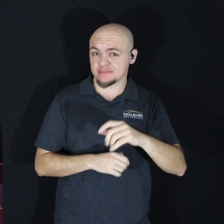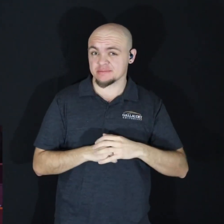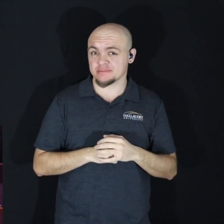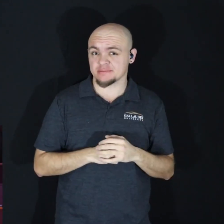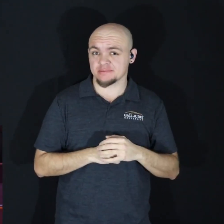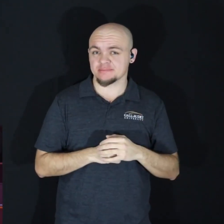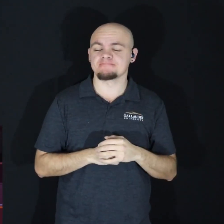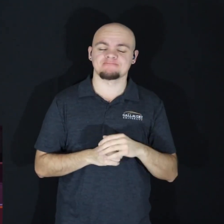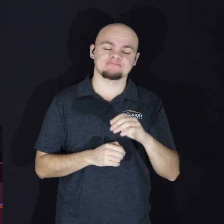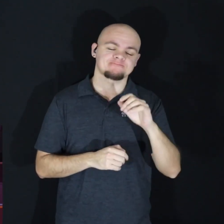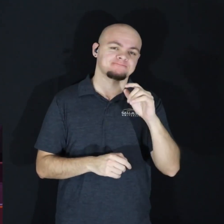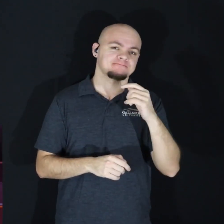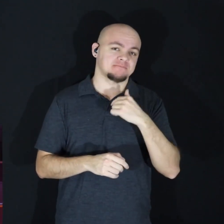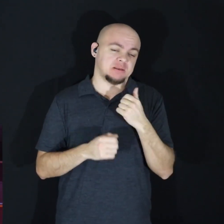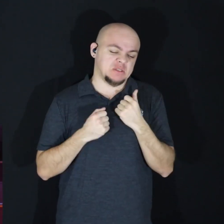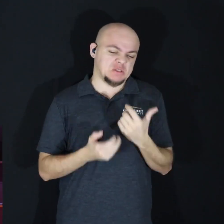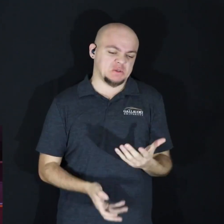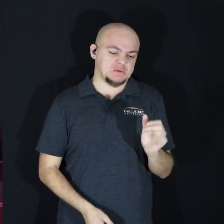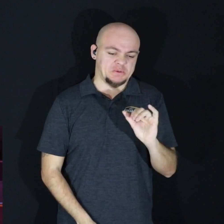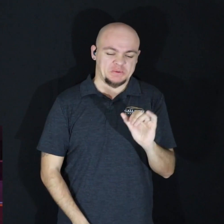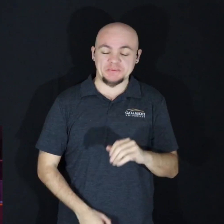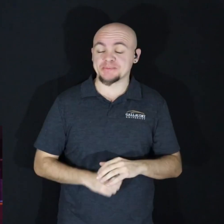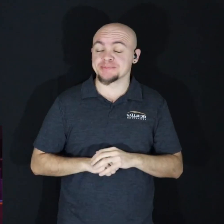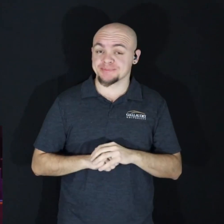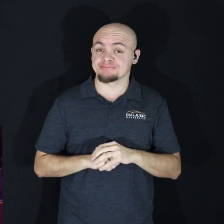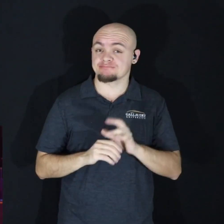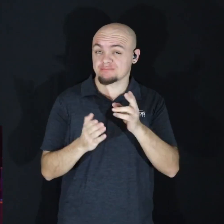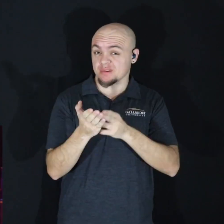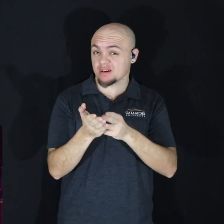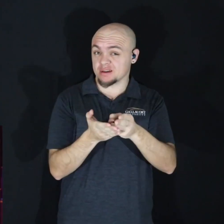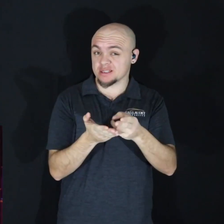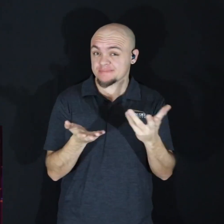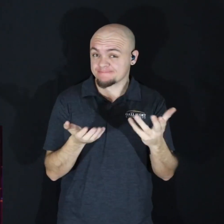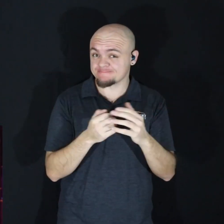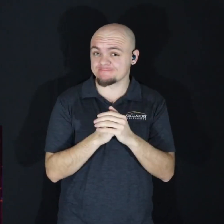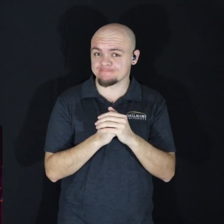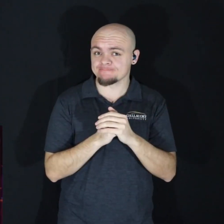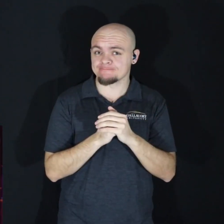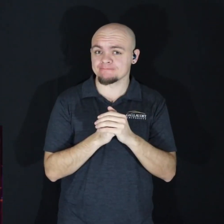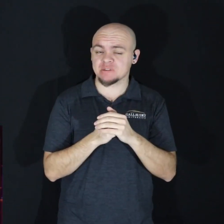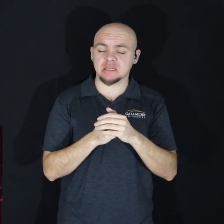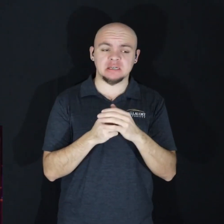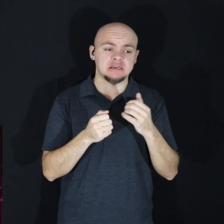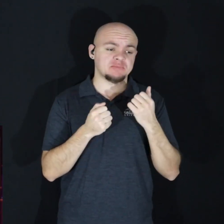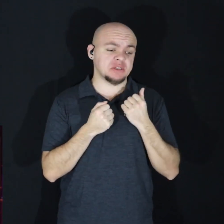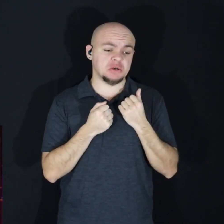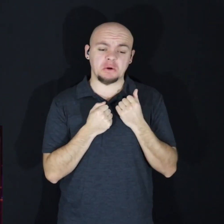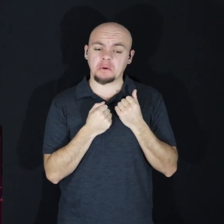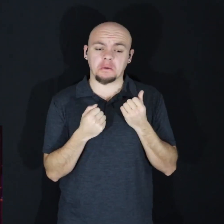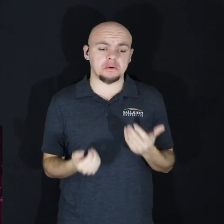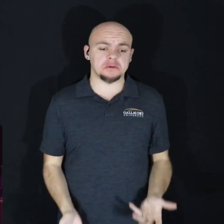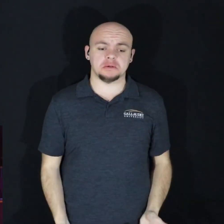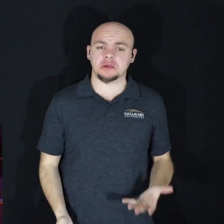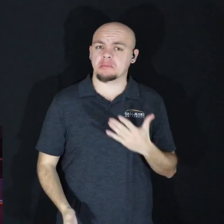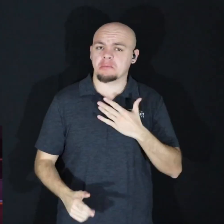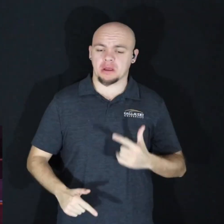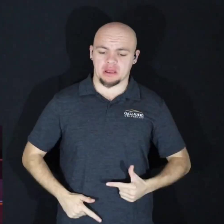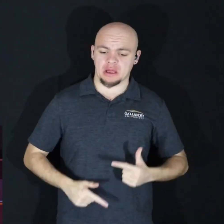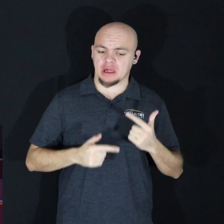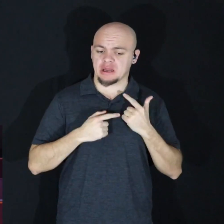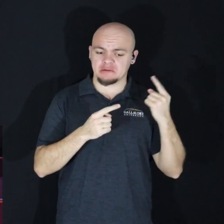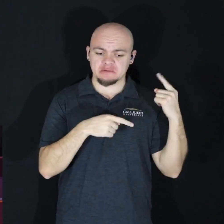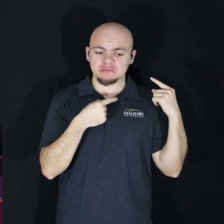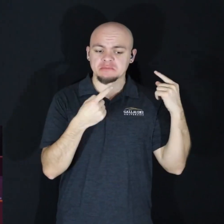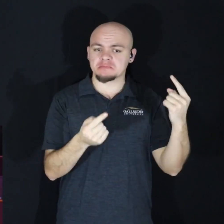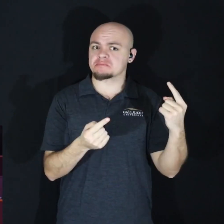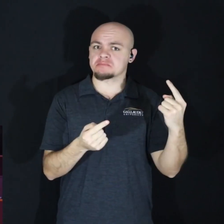I can tell you I'm exhausted. But to be honest, I have been exhausted all my life. I can't remember the last time I have